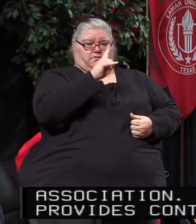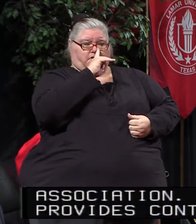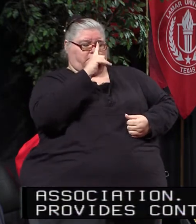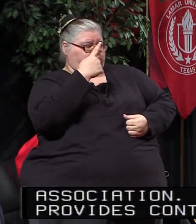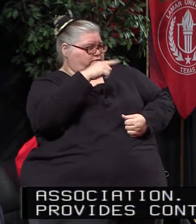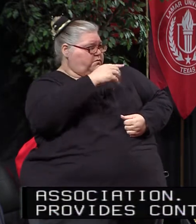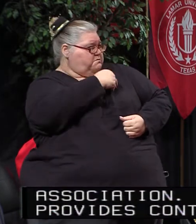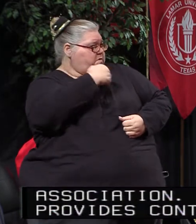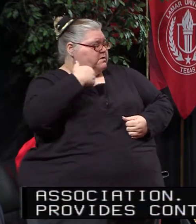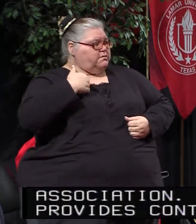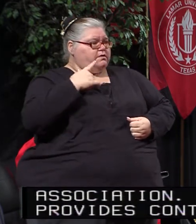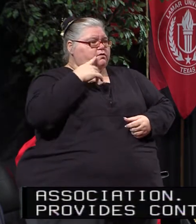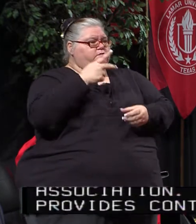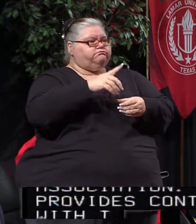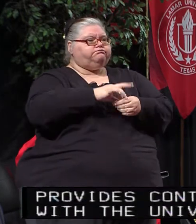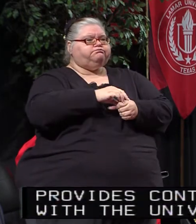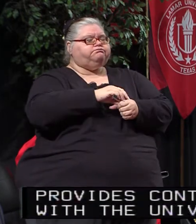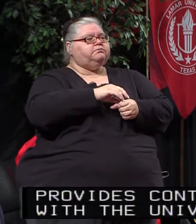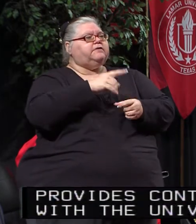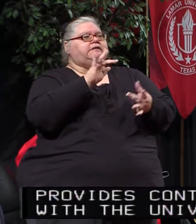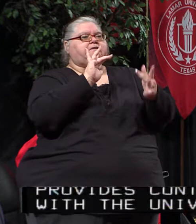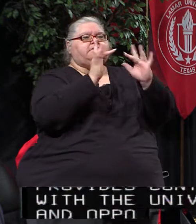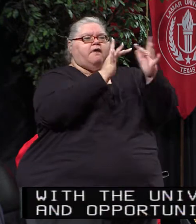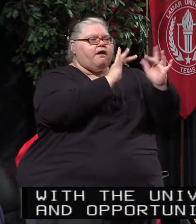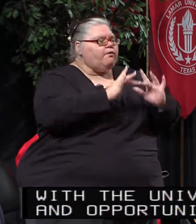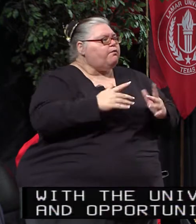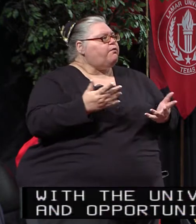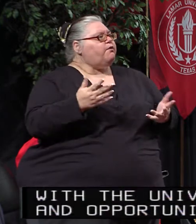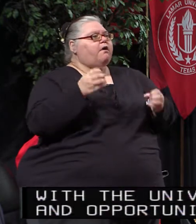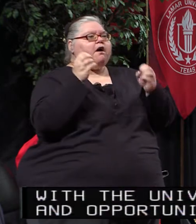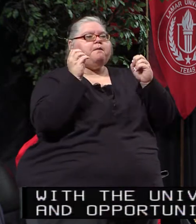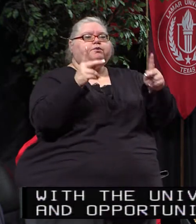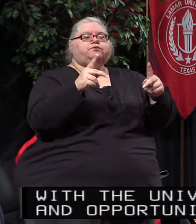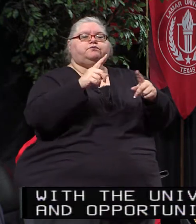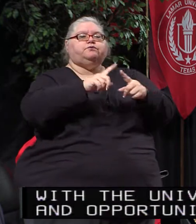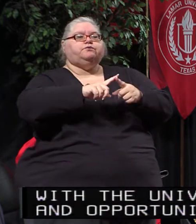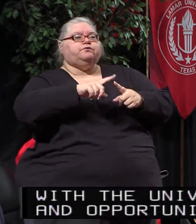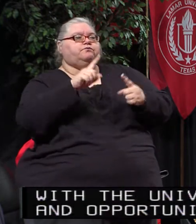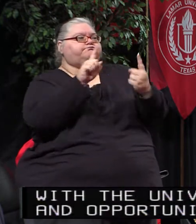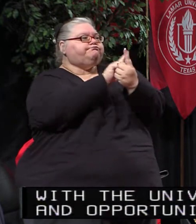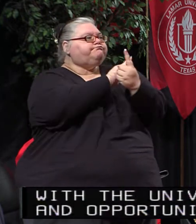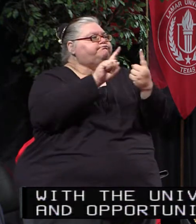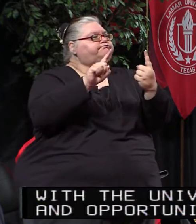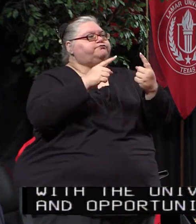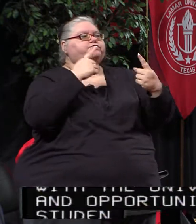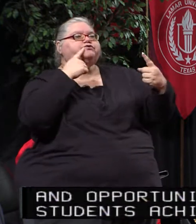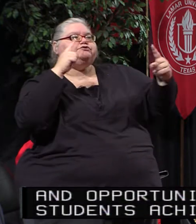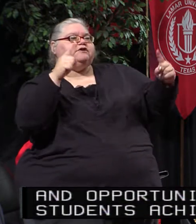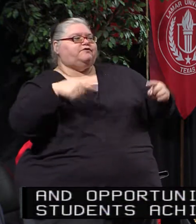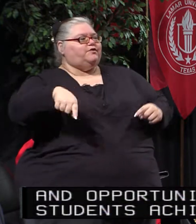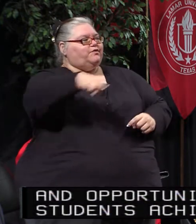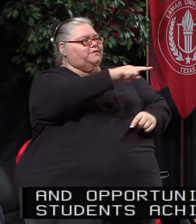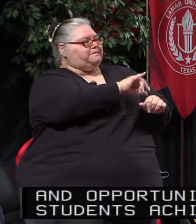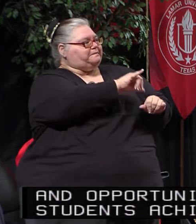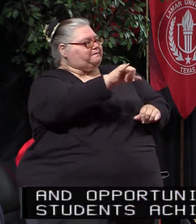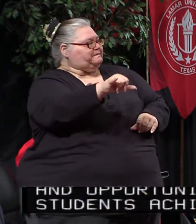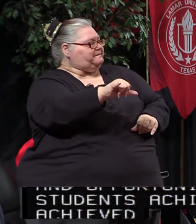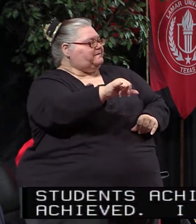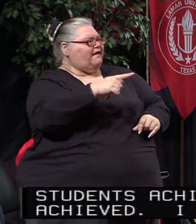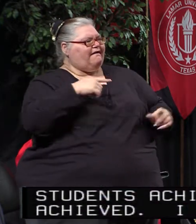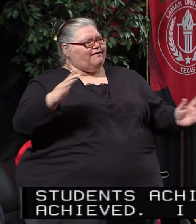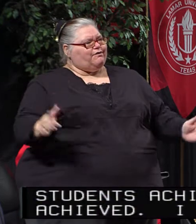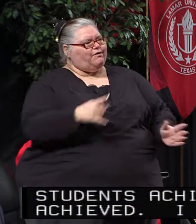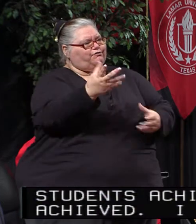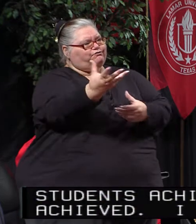continued involvement with the university, networking, and opportunities to help other students achieve what you have achieved. I encourage